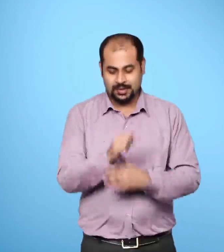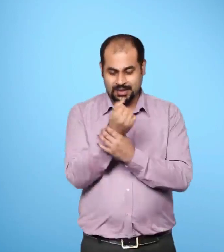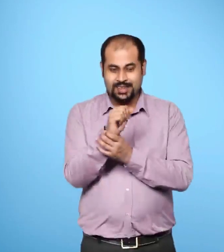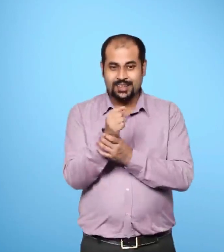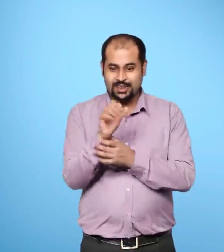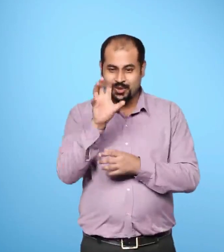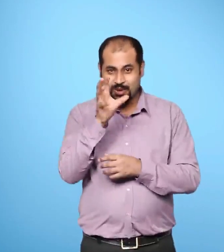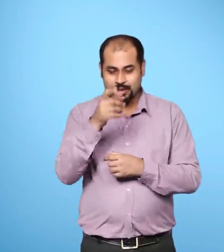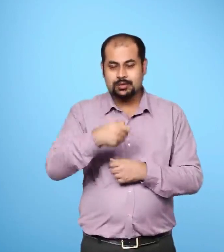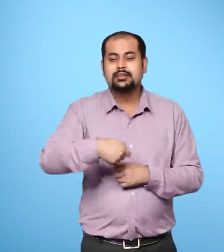Bangle throw.